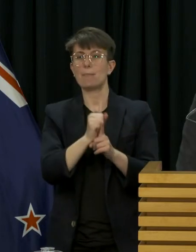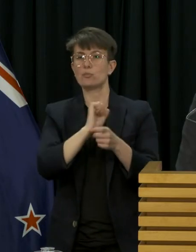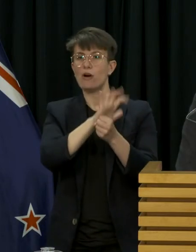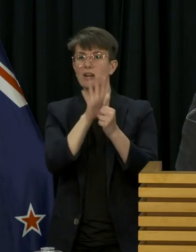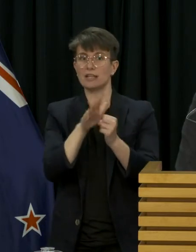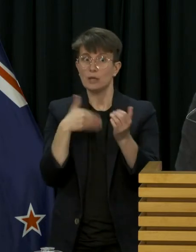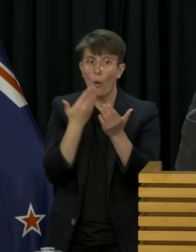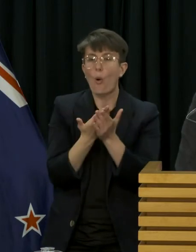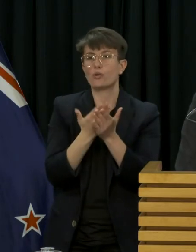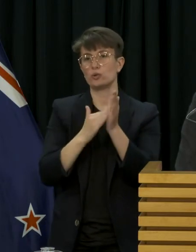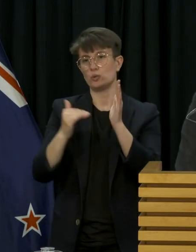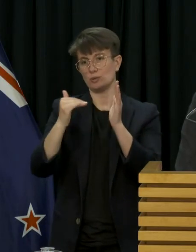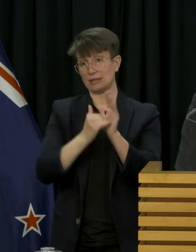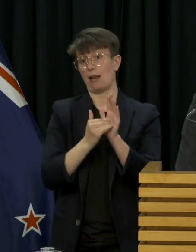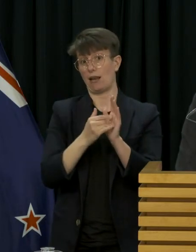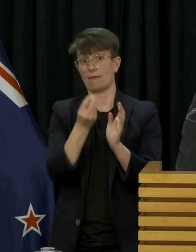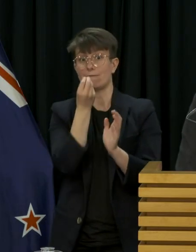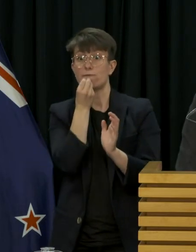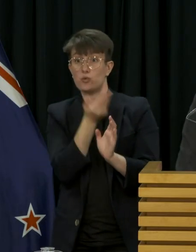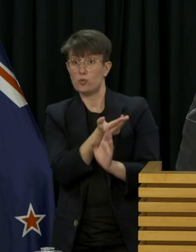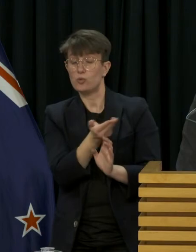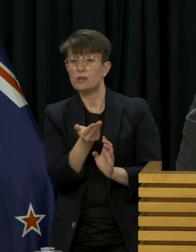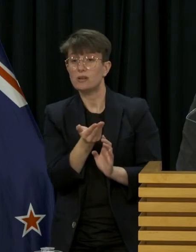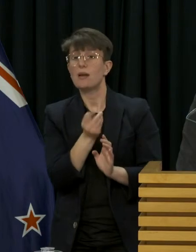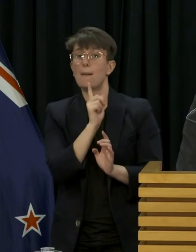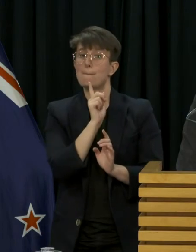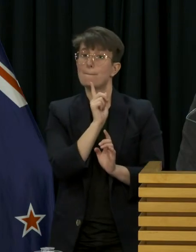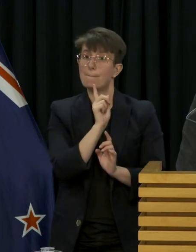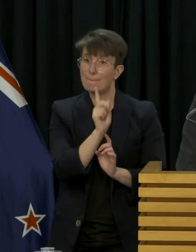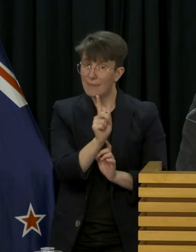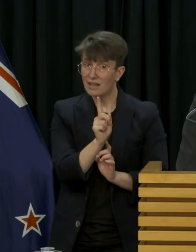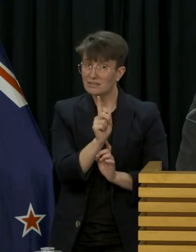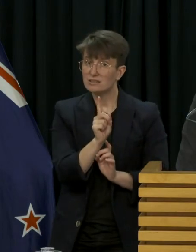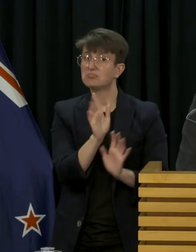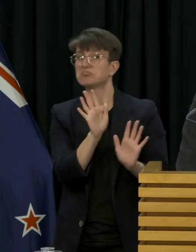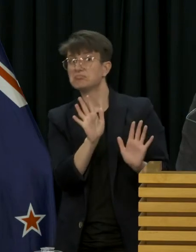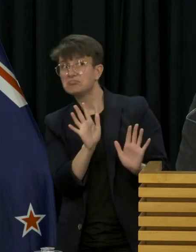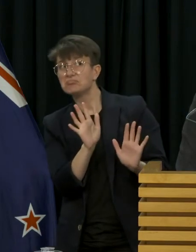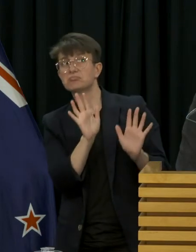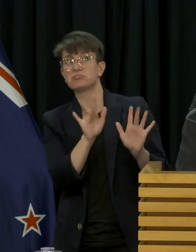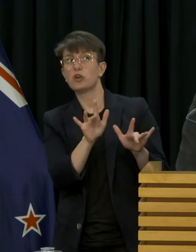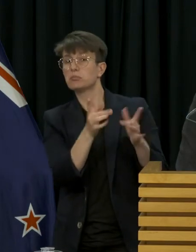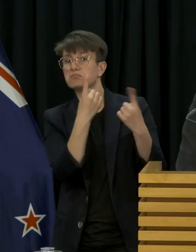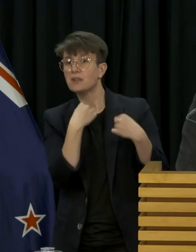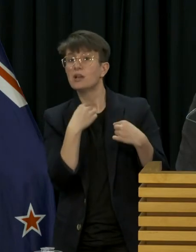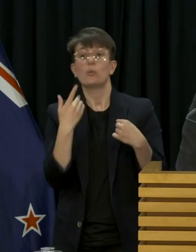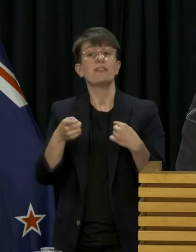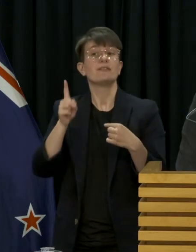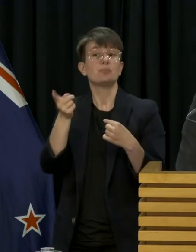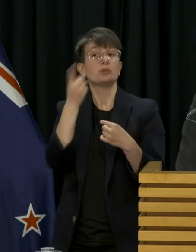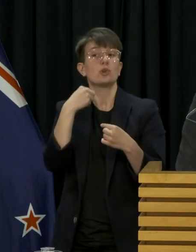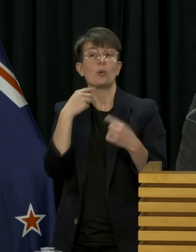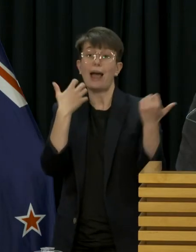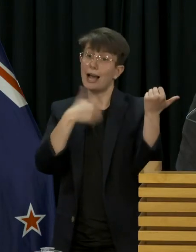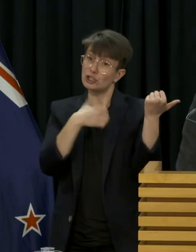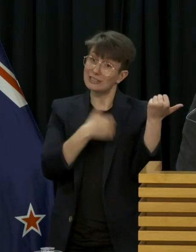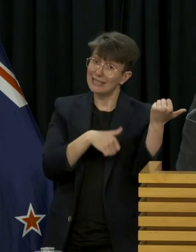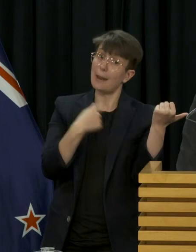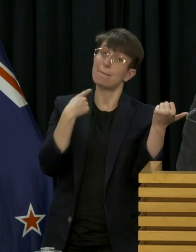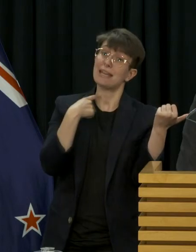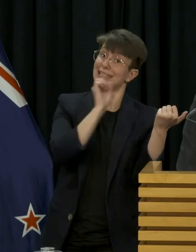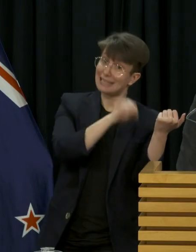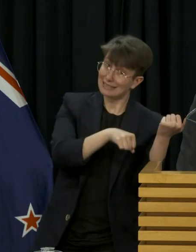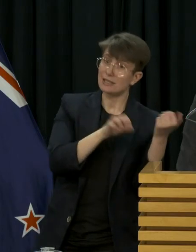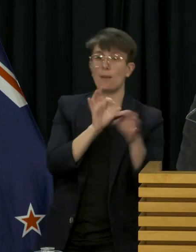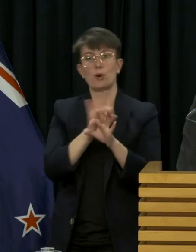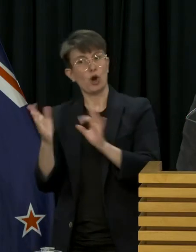products having tested positive from Argentina that were in the same cool store, but not our products. I do want to get to this bottom of